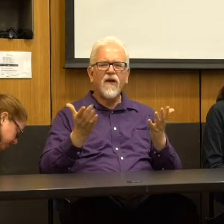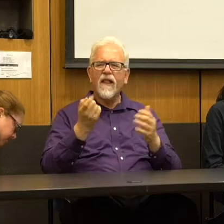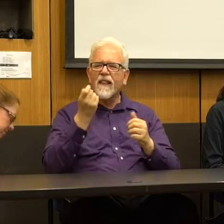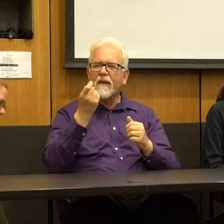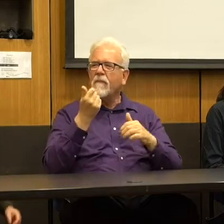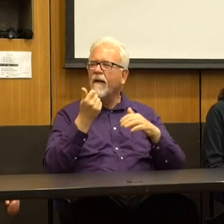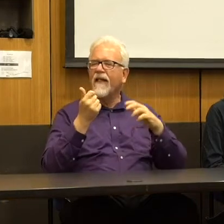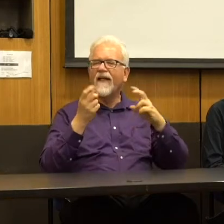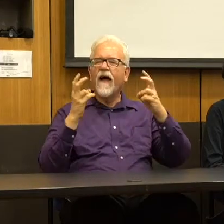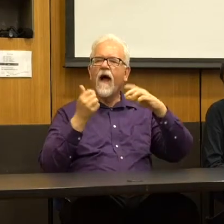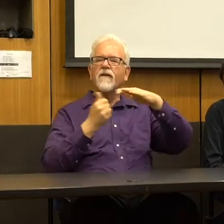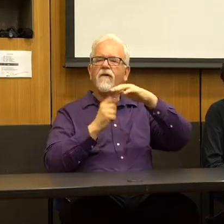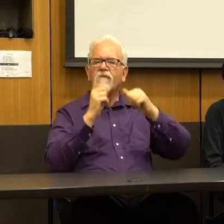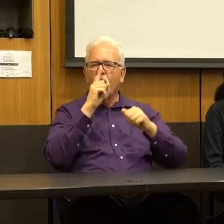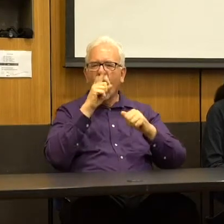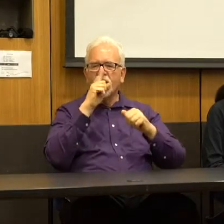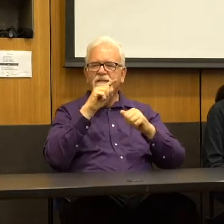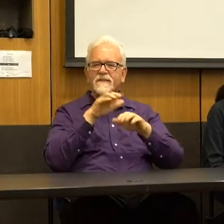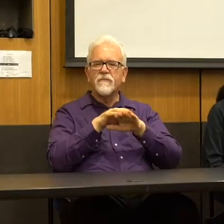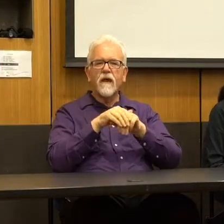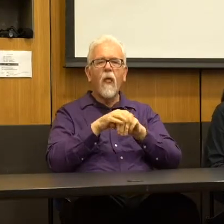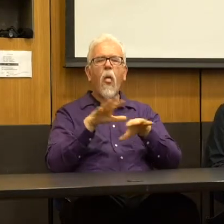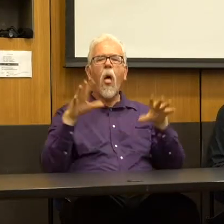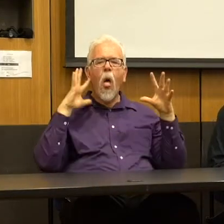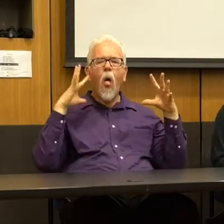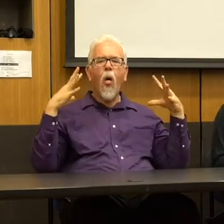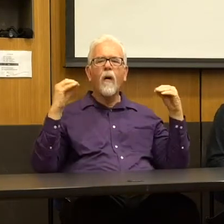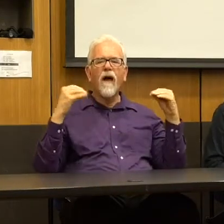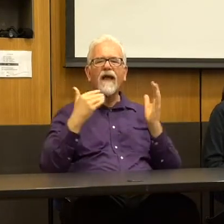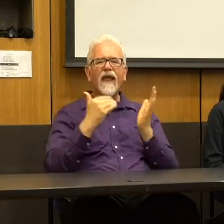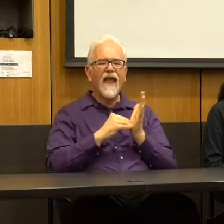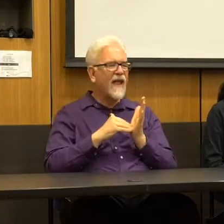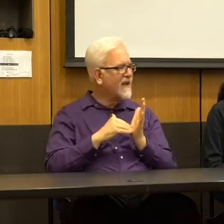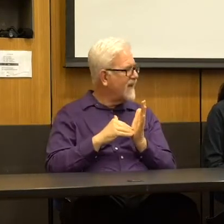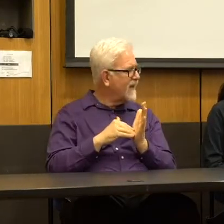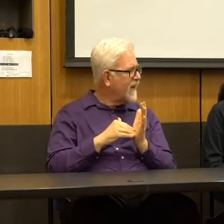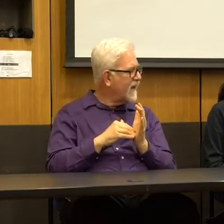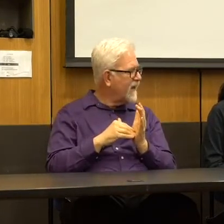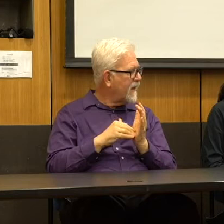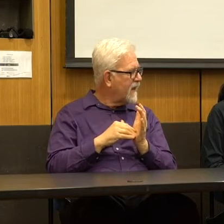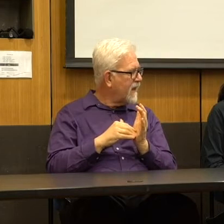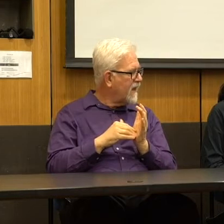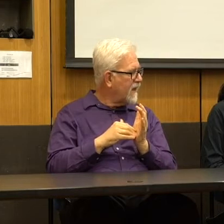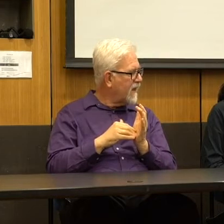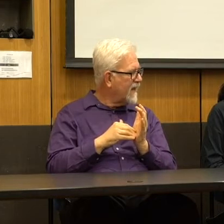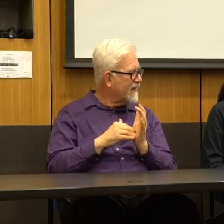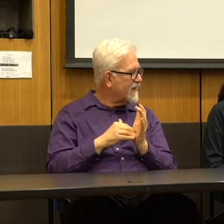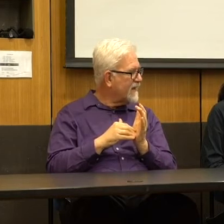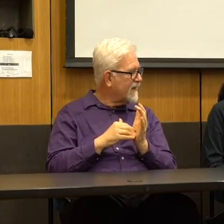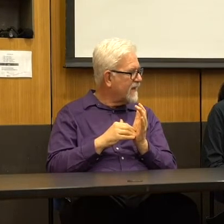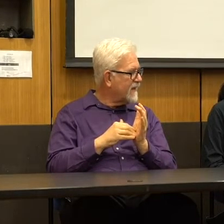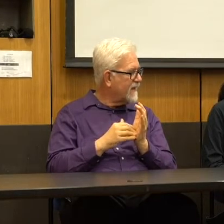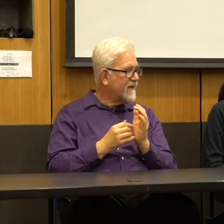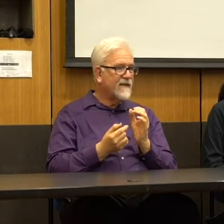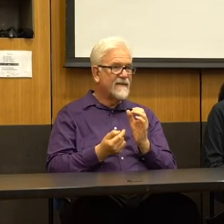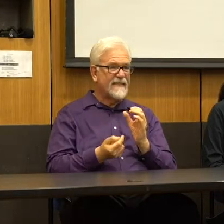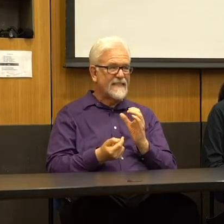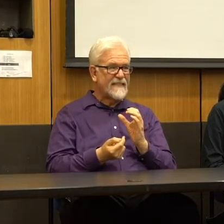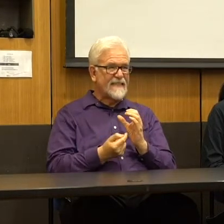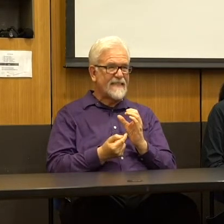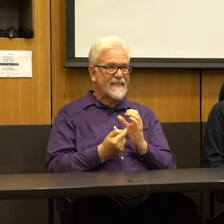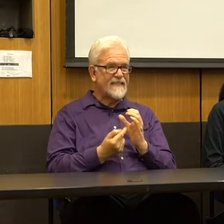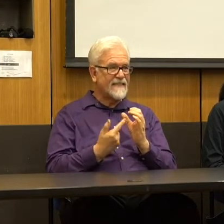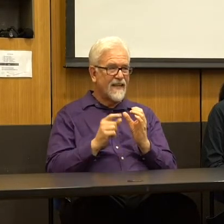under false pretenses because I'm... Okay, let me try that again. Okay, so it's still not